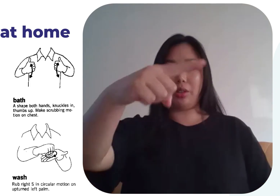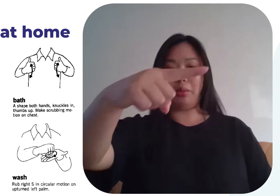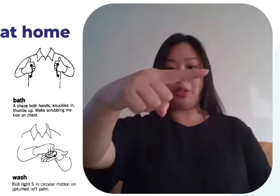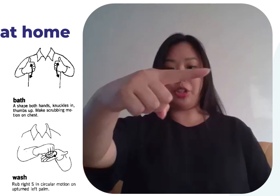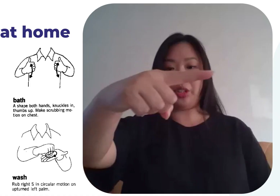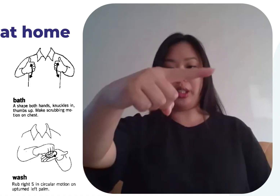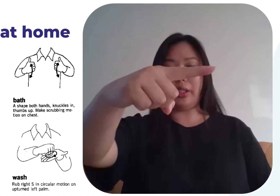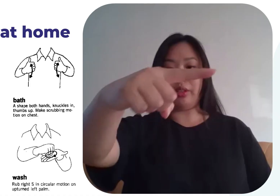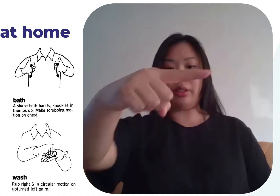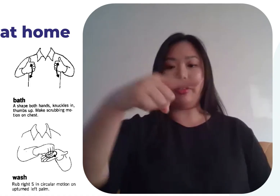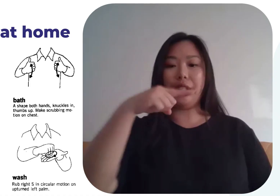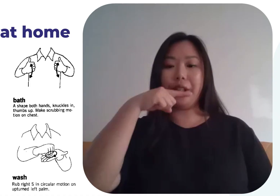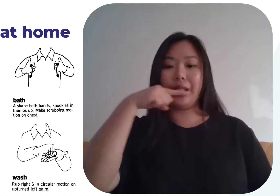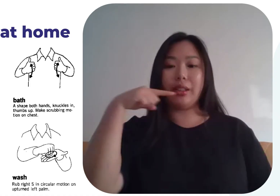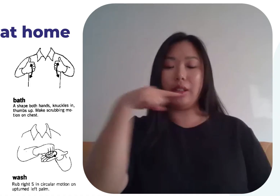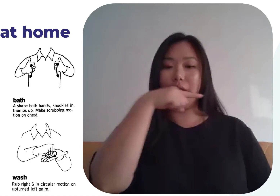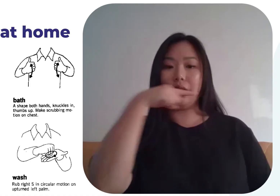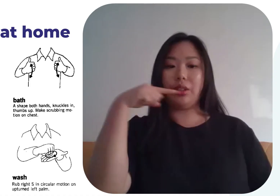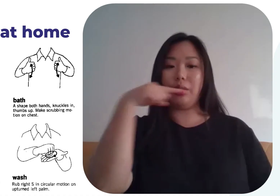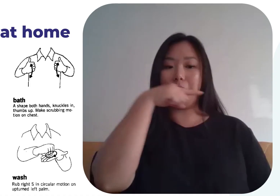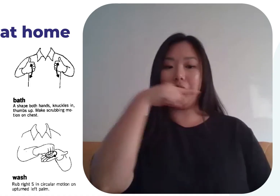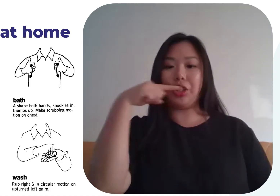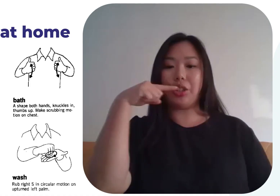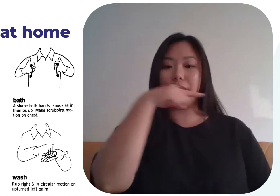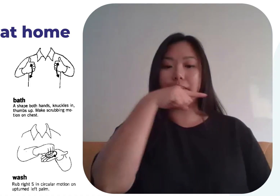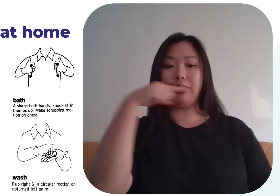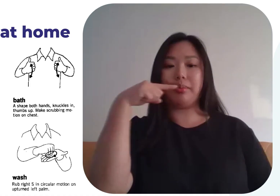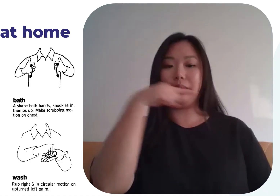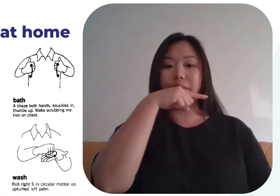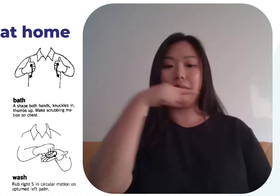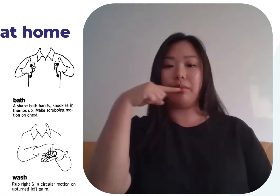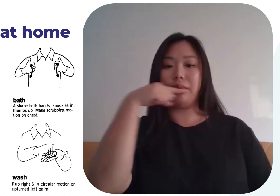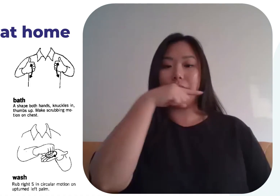Toothbrush, you brush your teeth with your finger. Toothbrush.